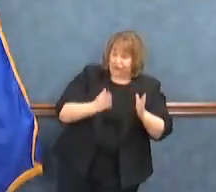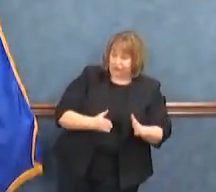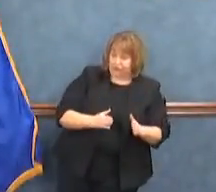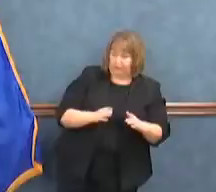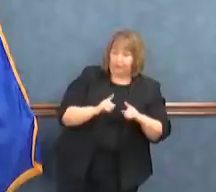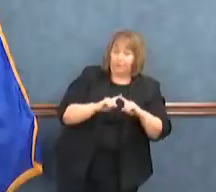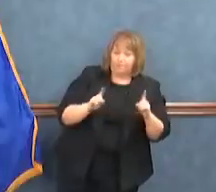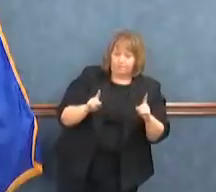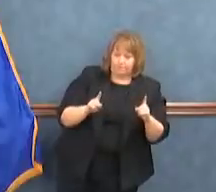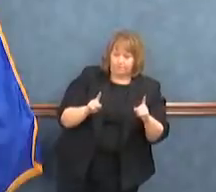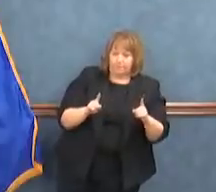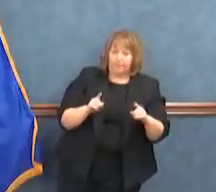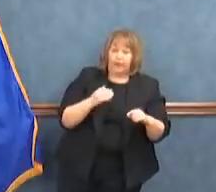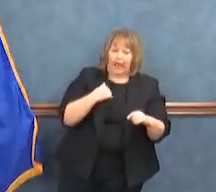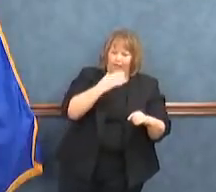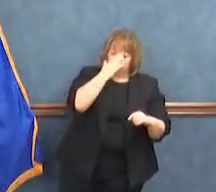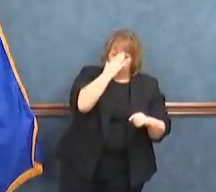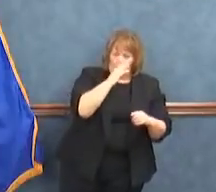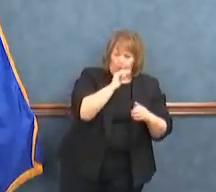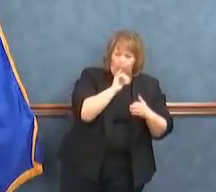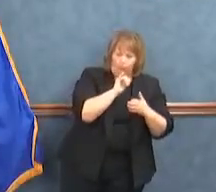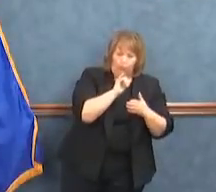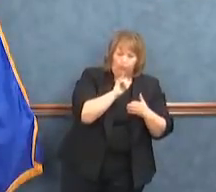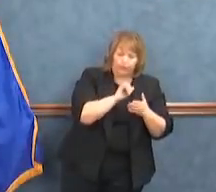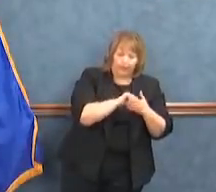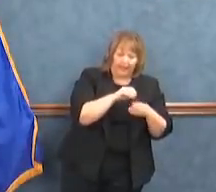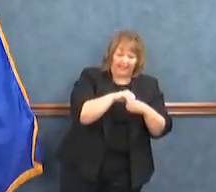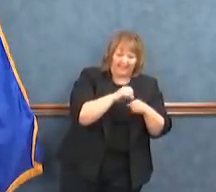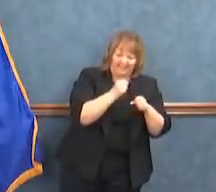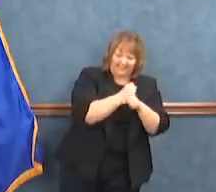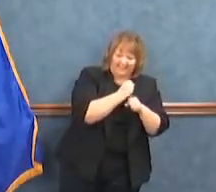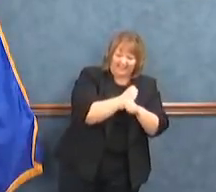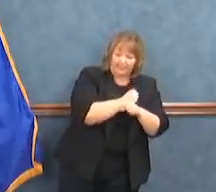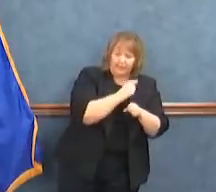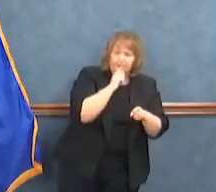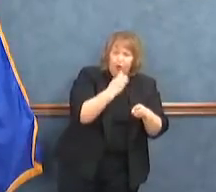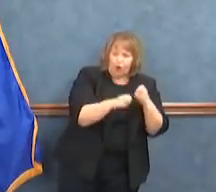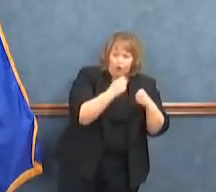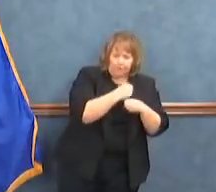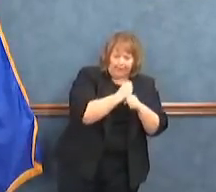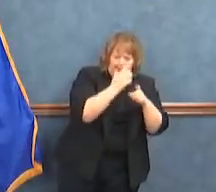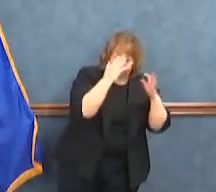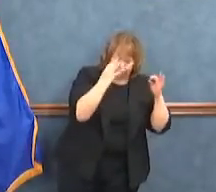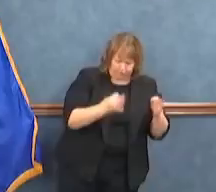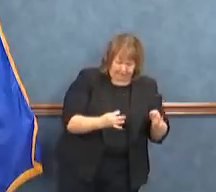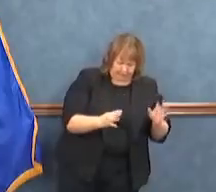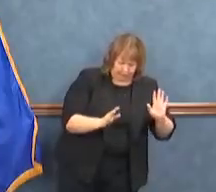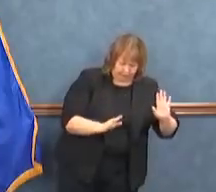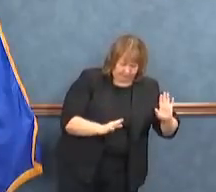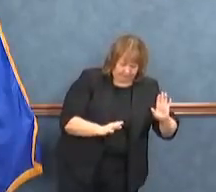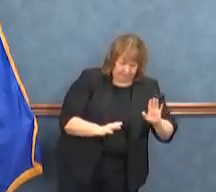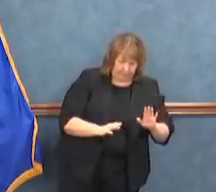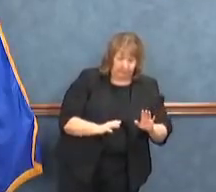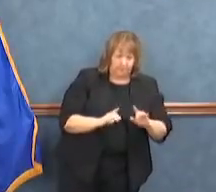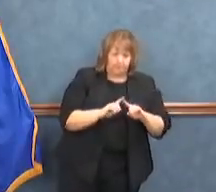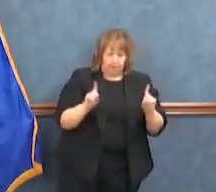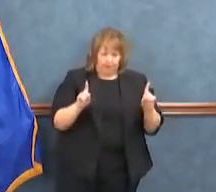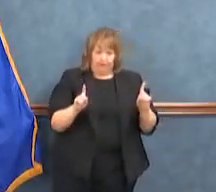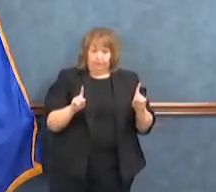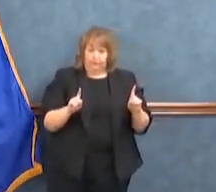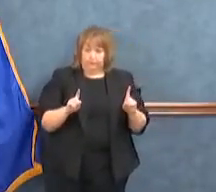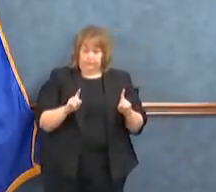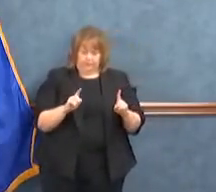not causality in statistics, and it's really hard to determine those things. However, I will say, based on the